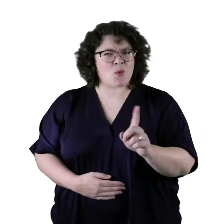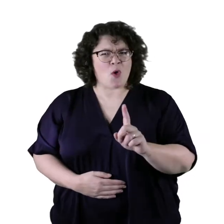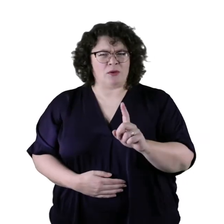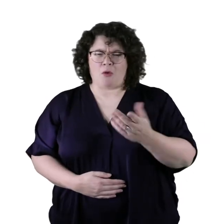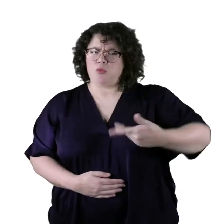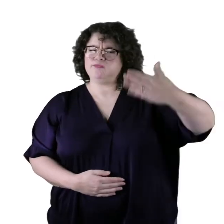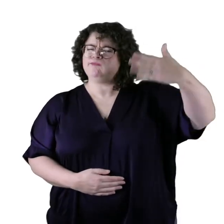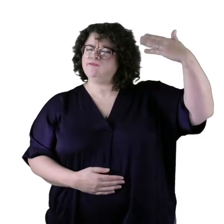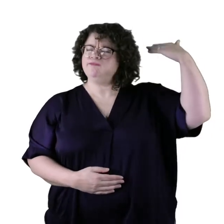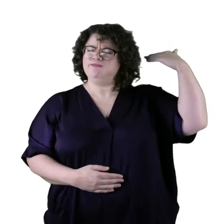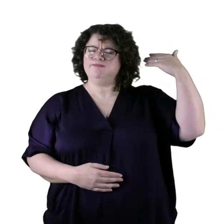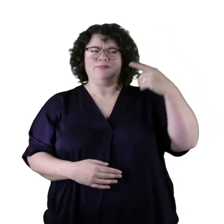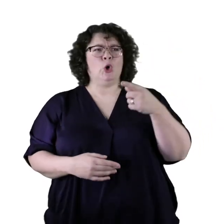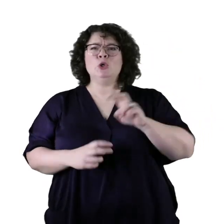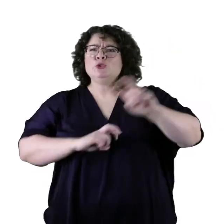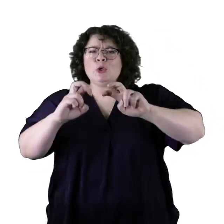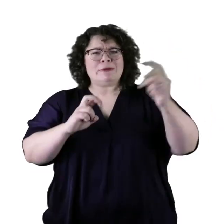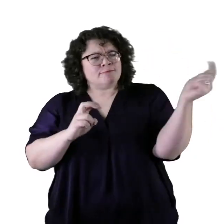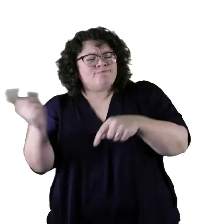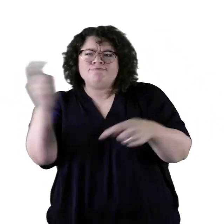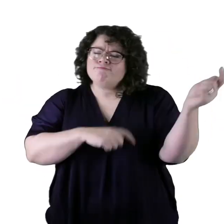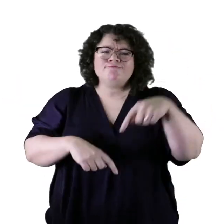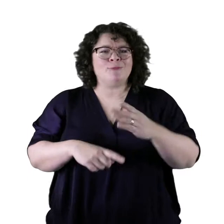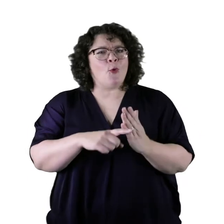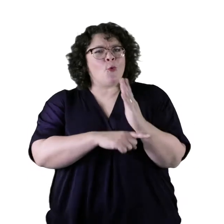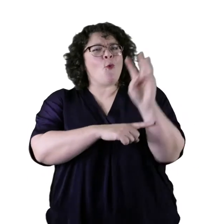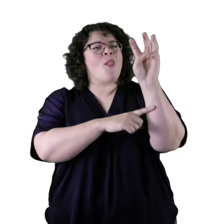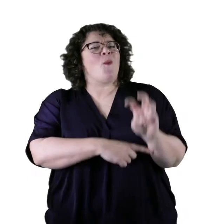Box Brownie. Introduced for sale in 1900, the